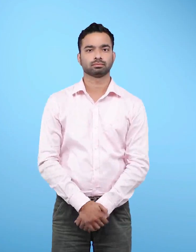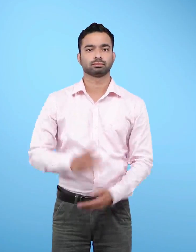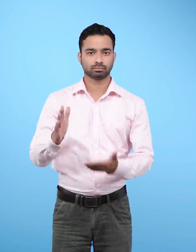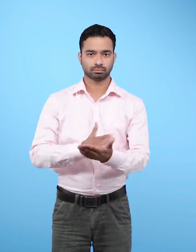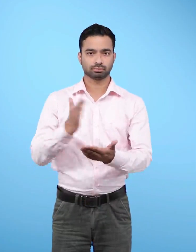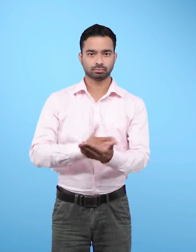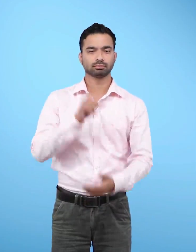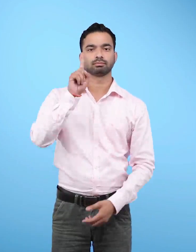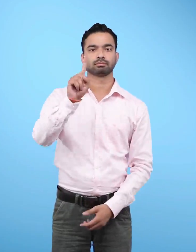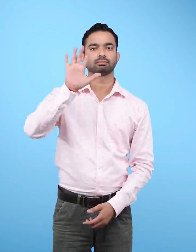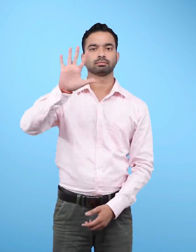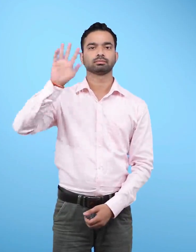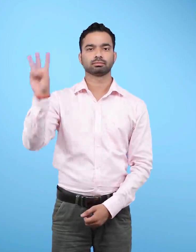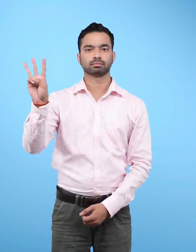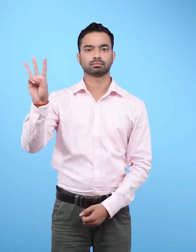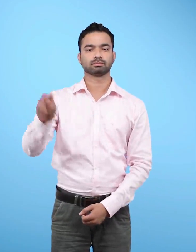Page 153.